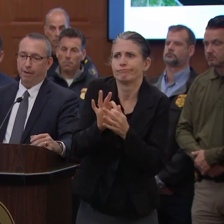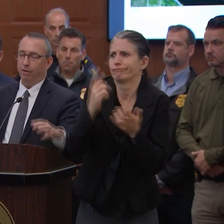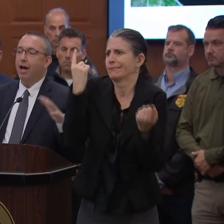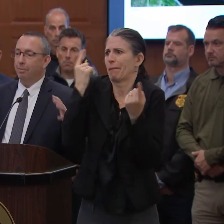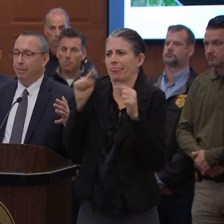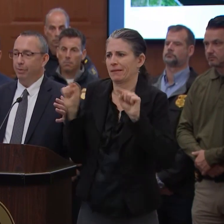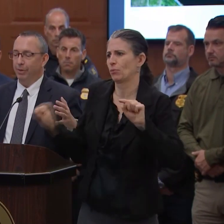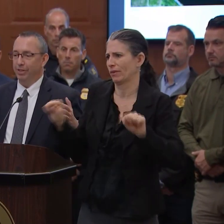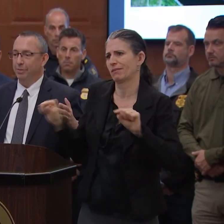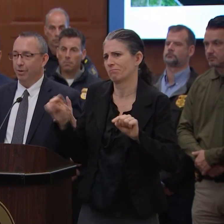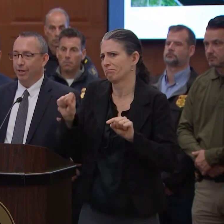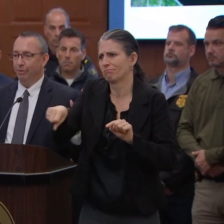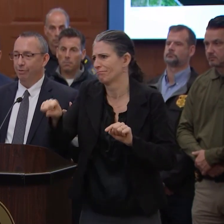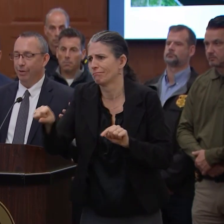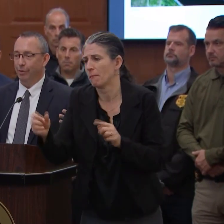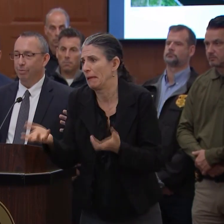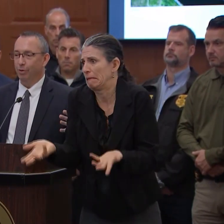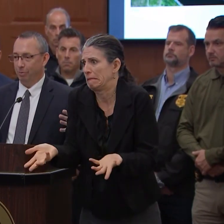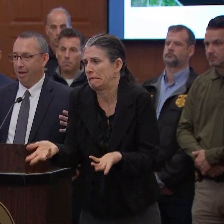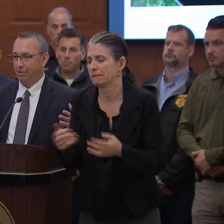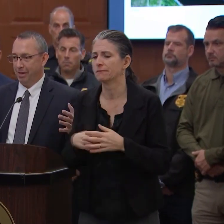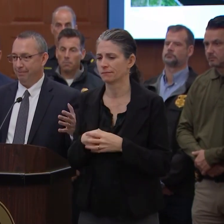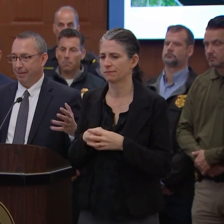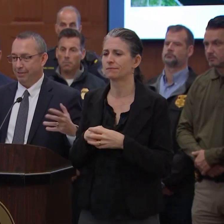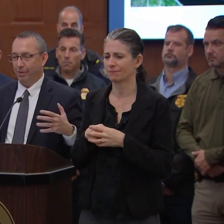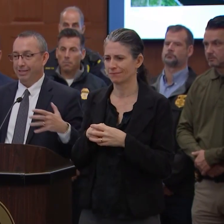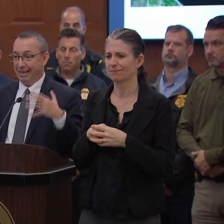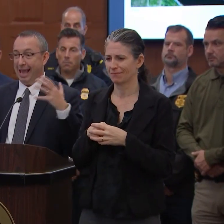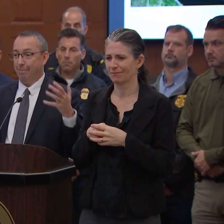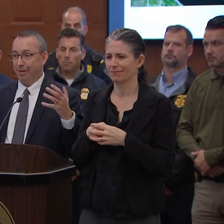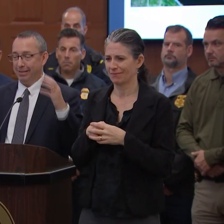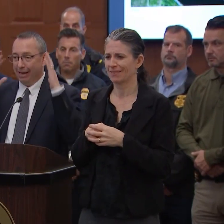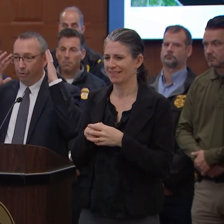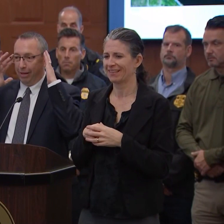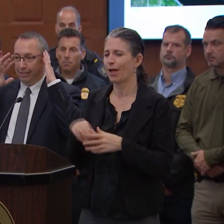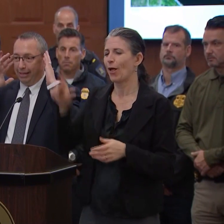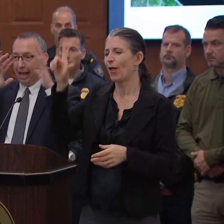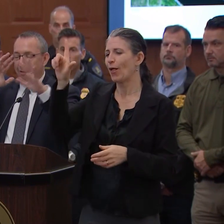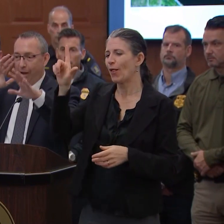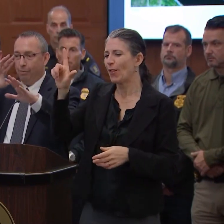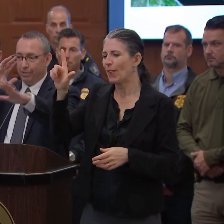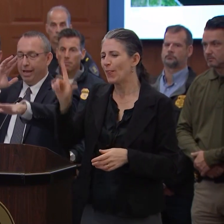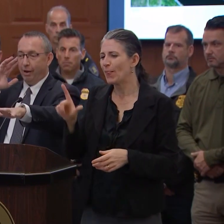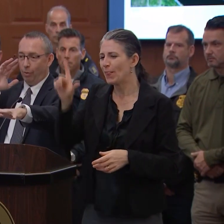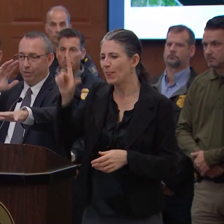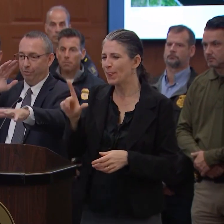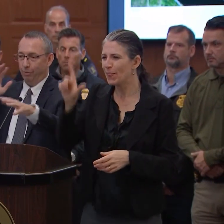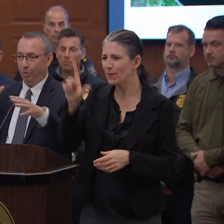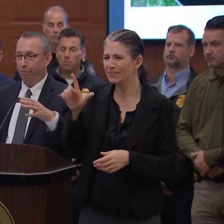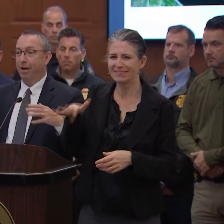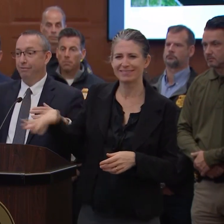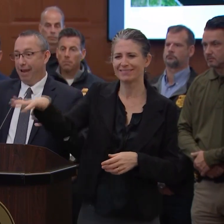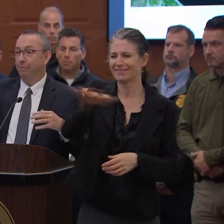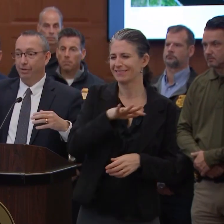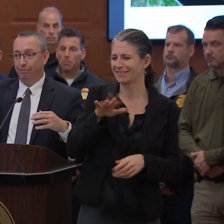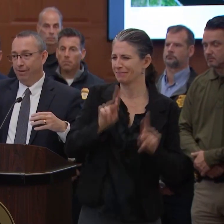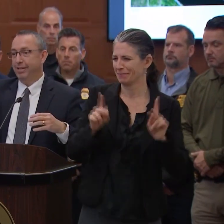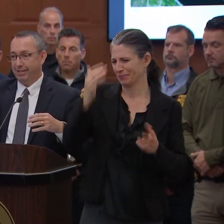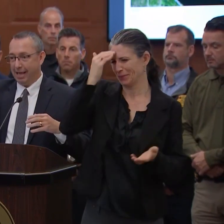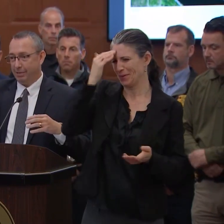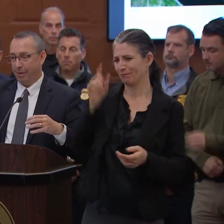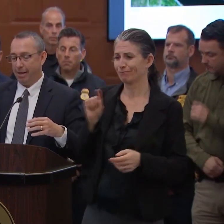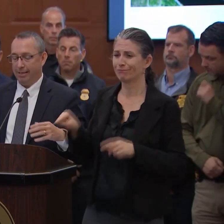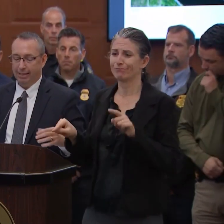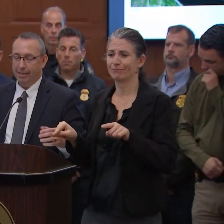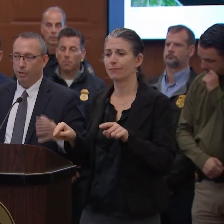a lot of people in this community were familiar with both spots, right? So this thing happens and everybody's like, I was there once before. My family